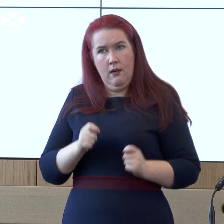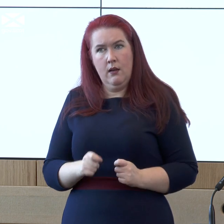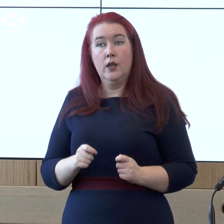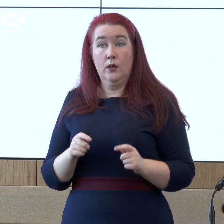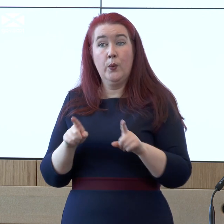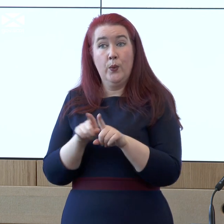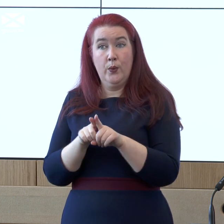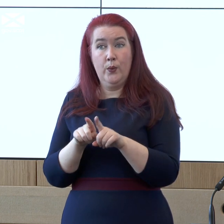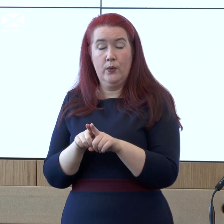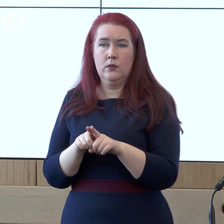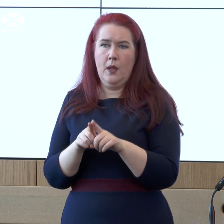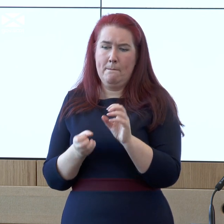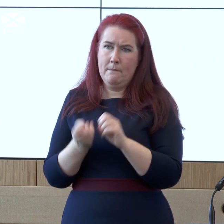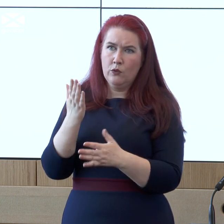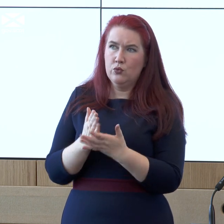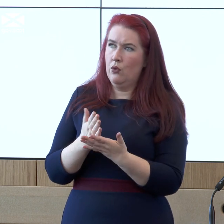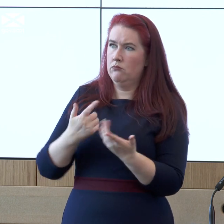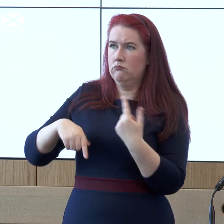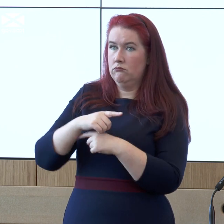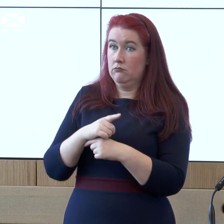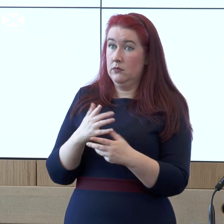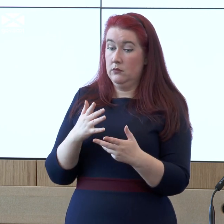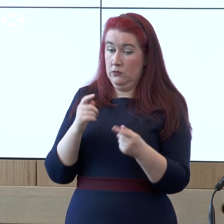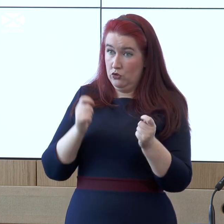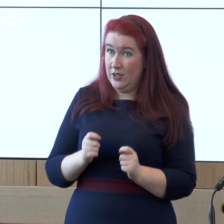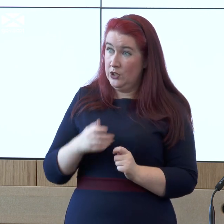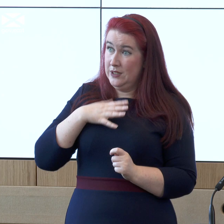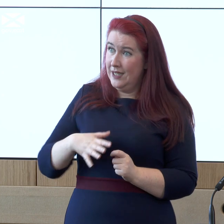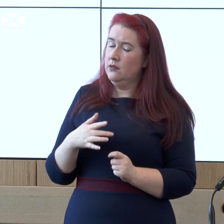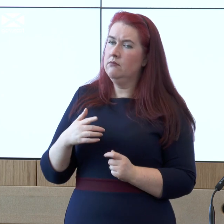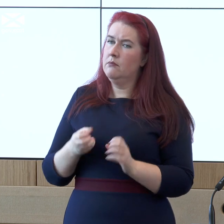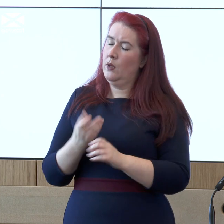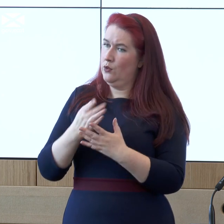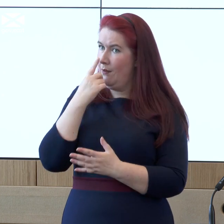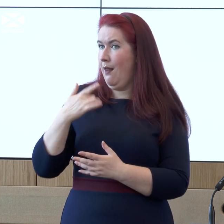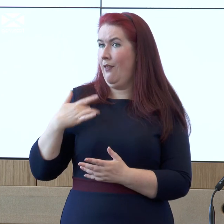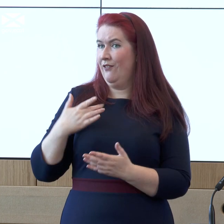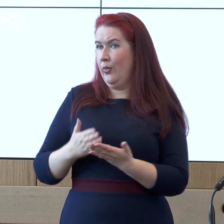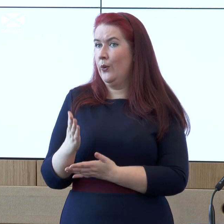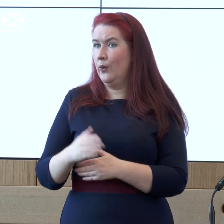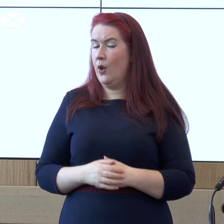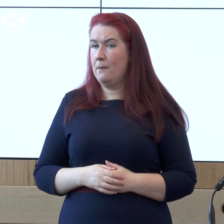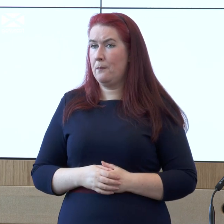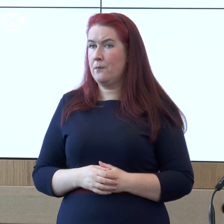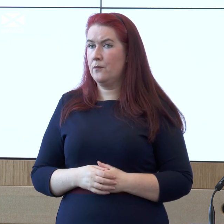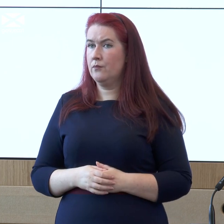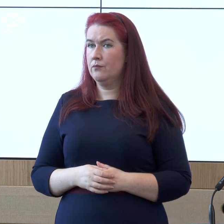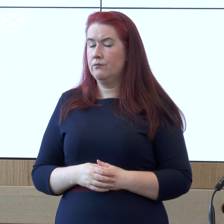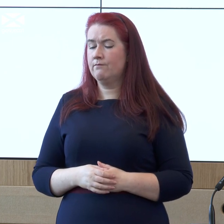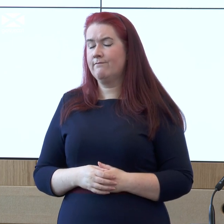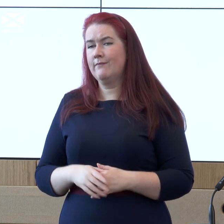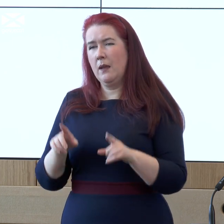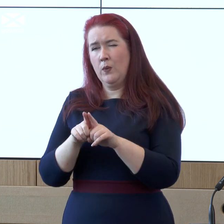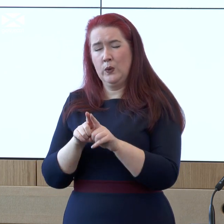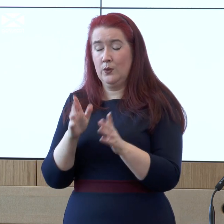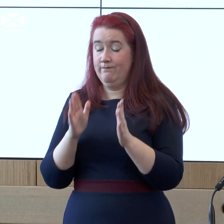that we can live with the changes that are inevitably to come. But there's also a need to address the loss and